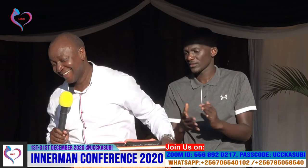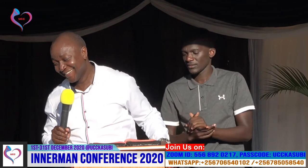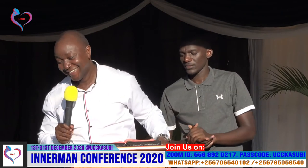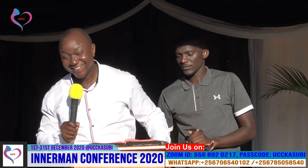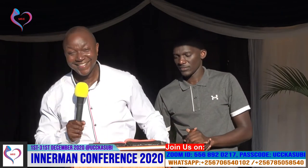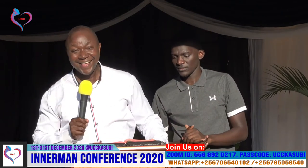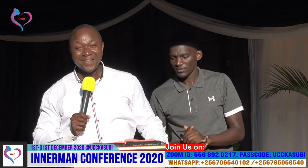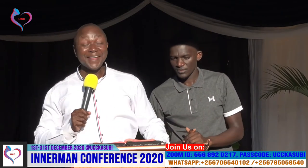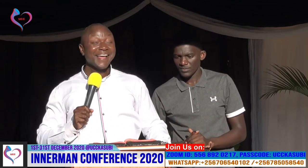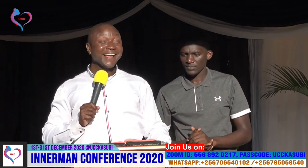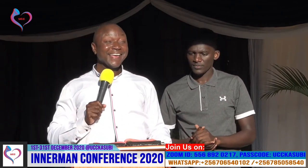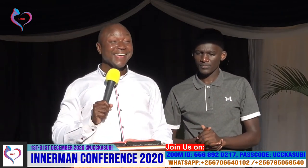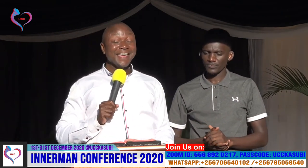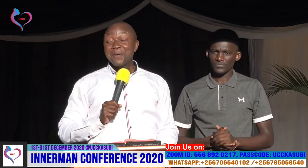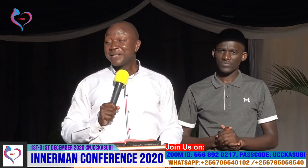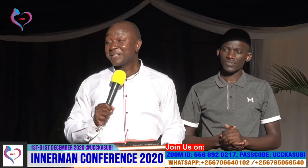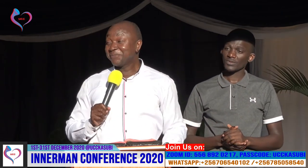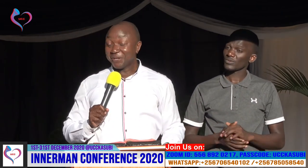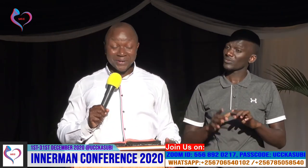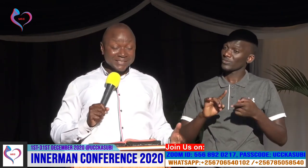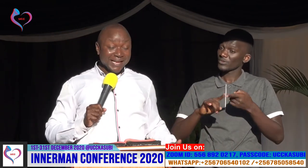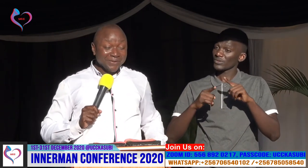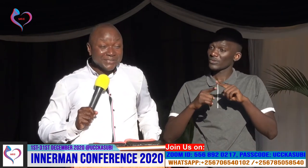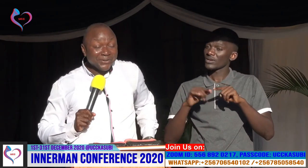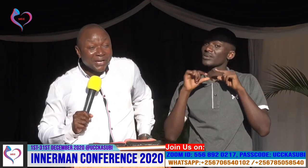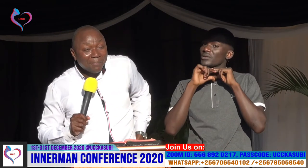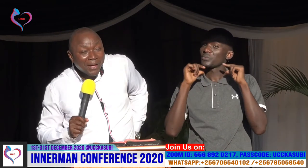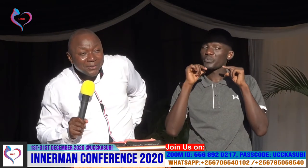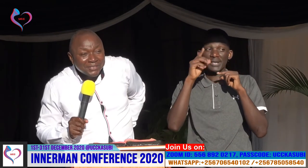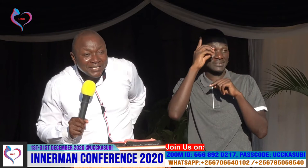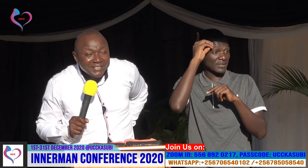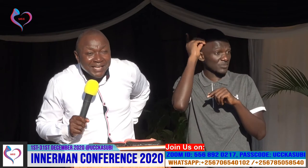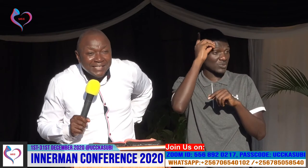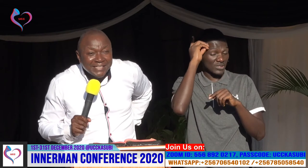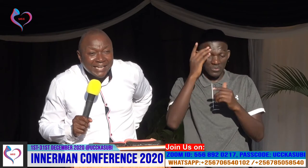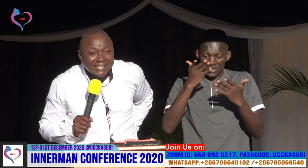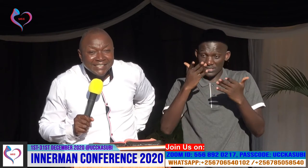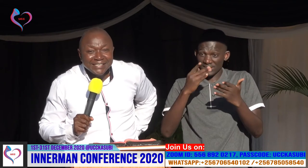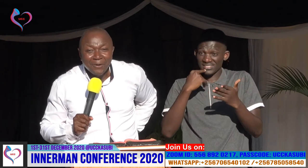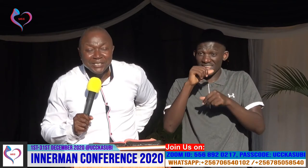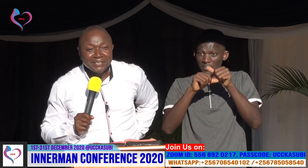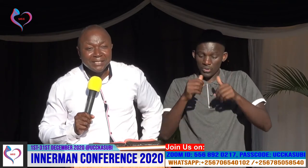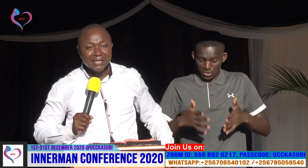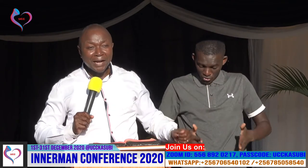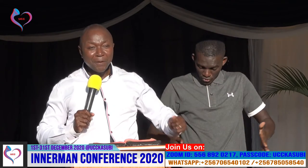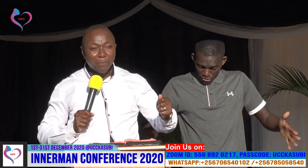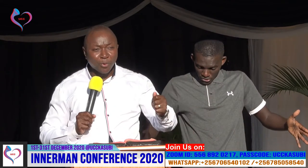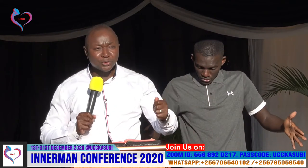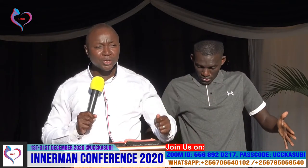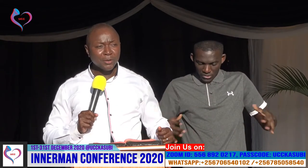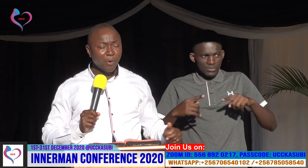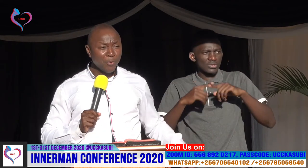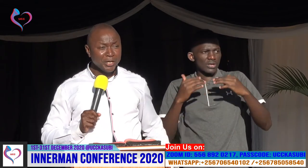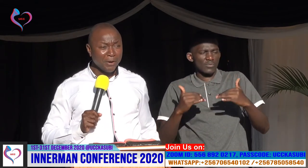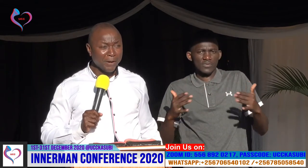I remember other things. Banange, Pastor Msokiwazi and was talking about his size, that at least now his size can